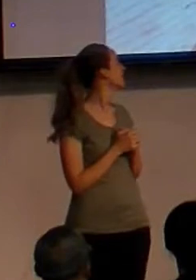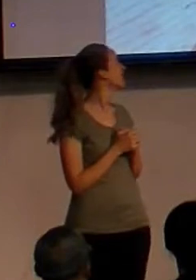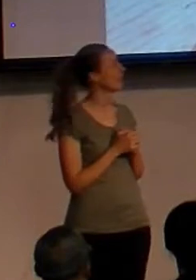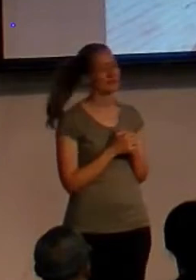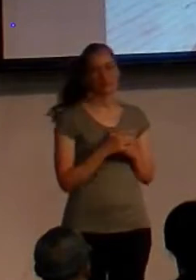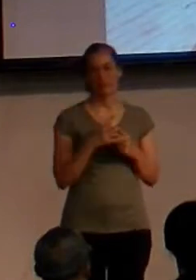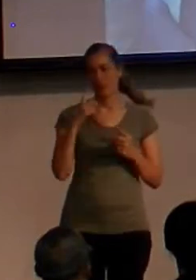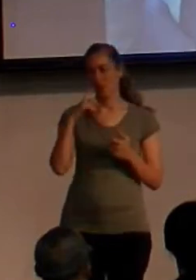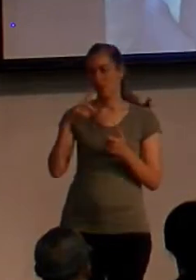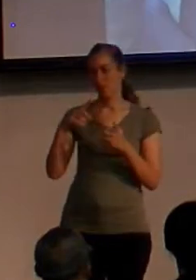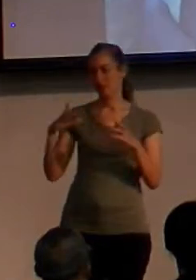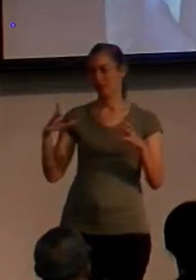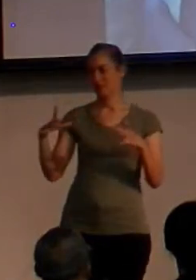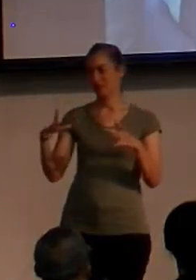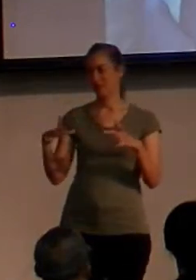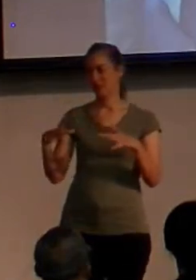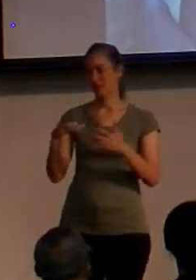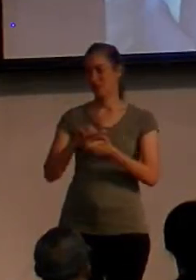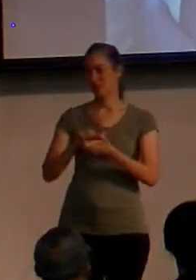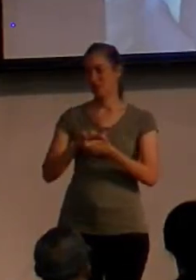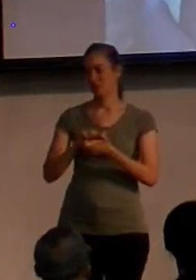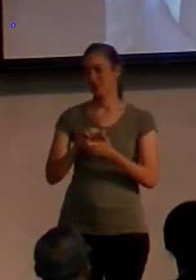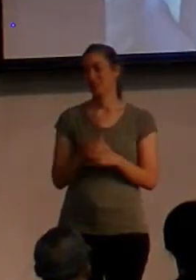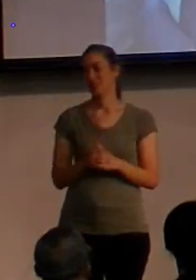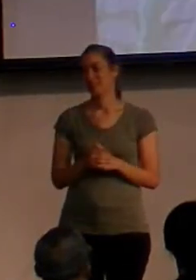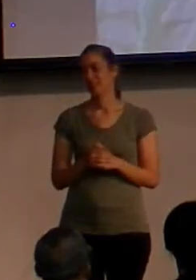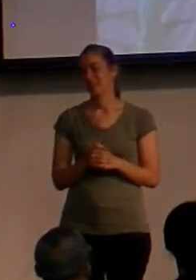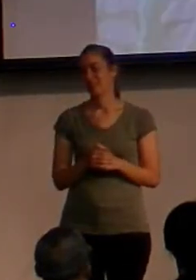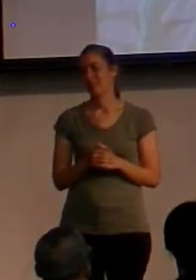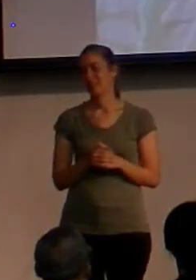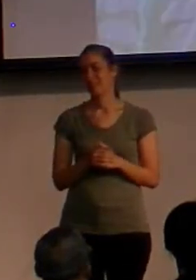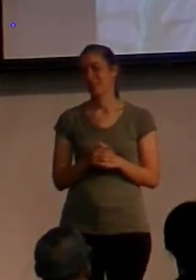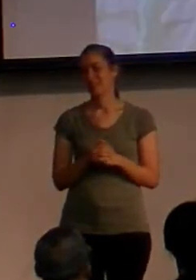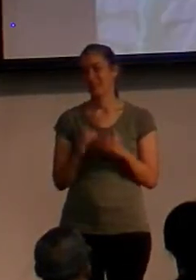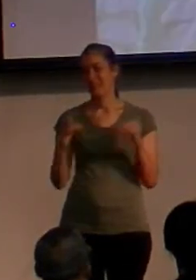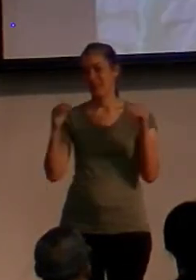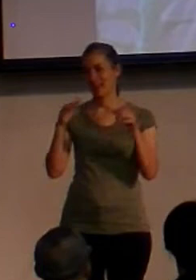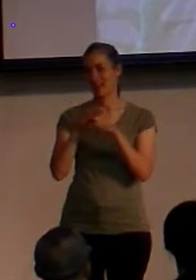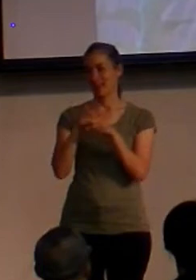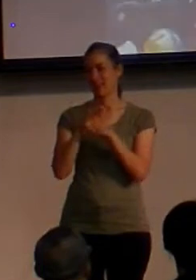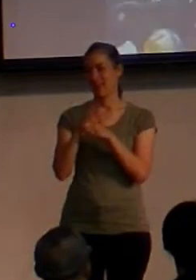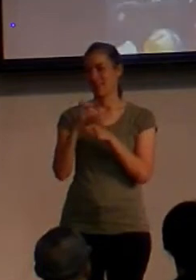it. It's high enough that the goats can't get to it.